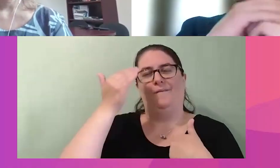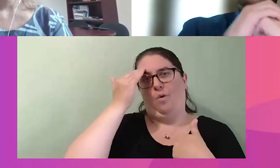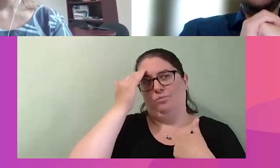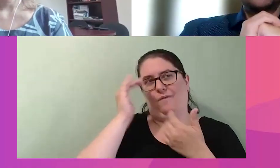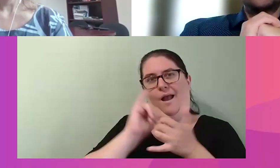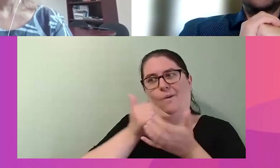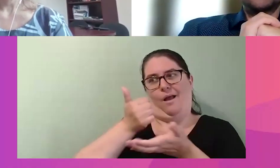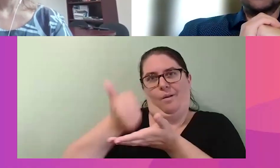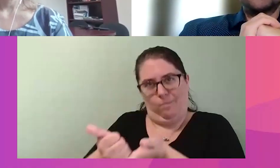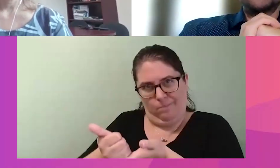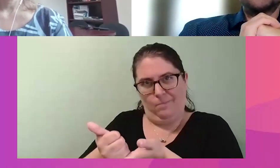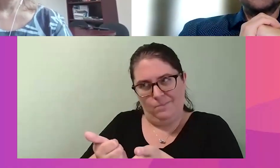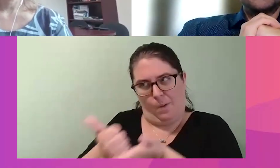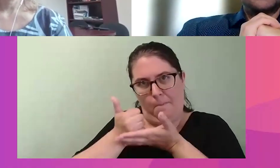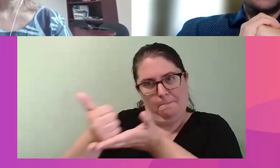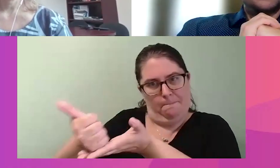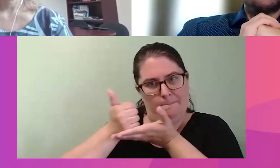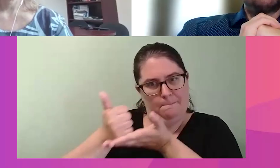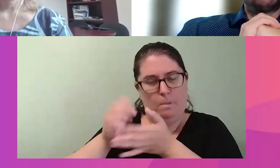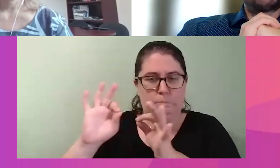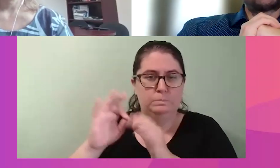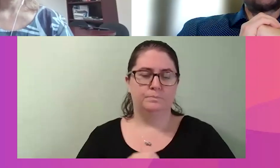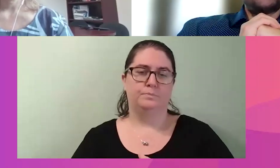complement that awareness.